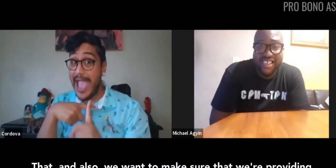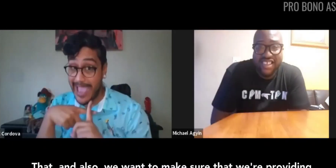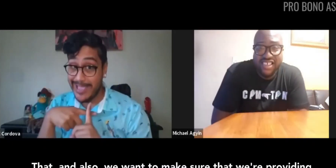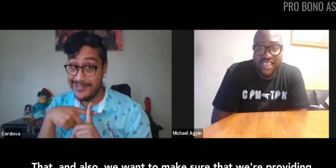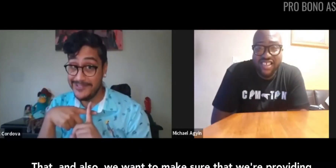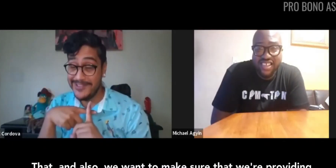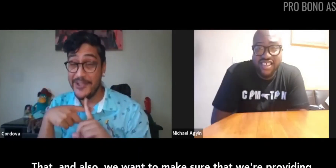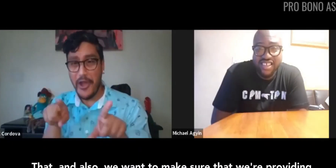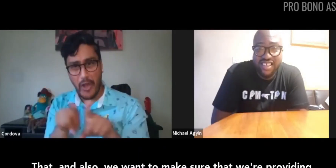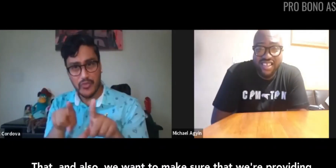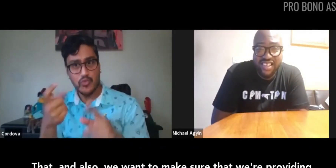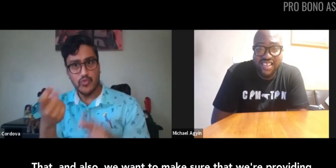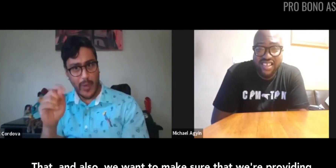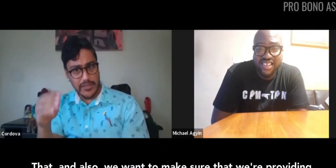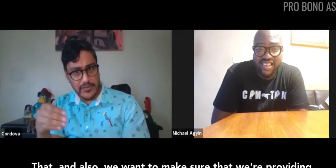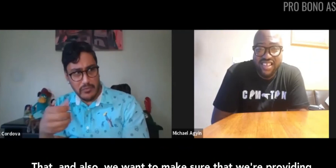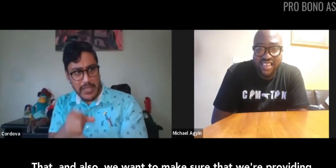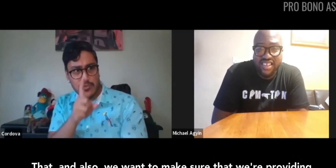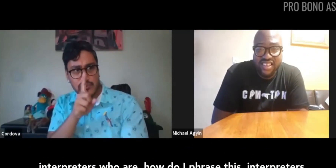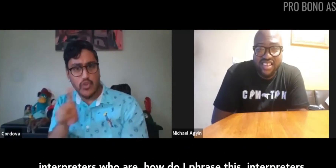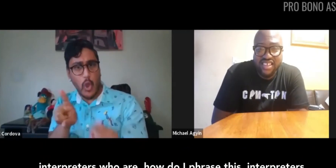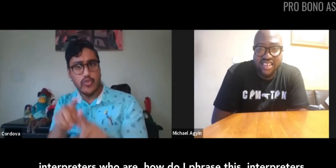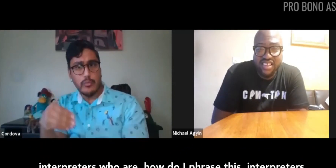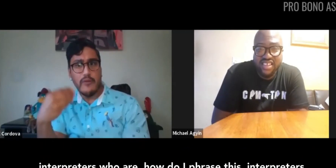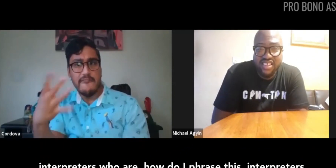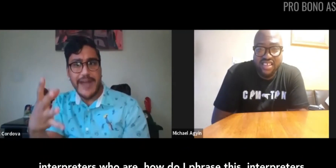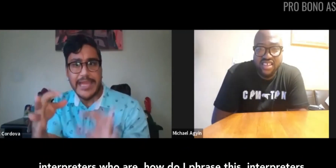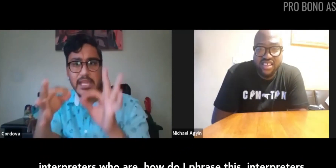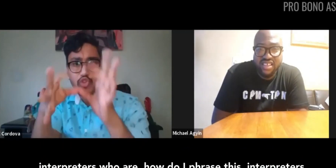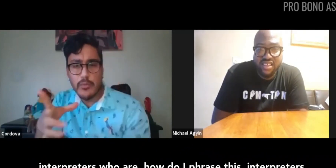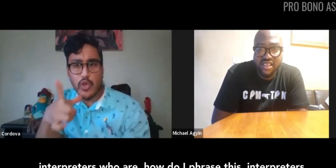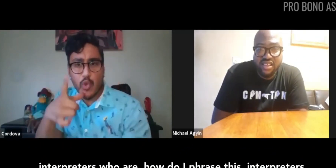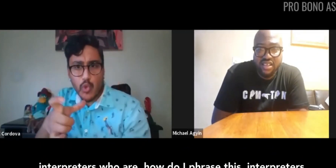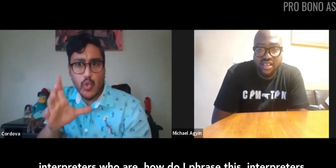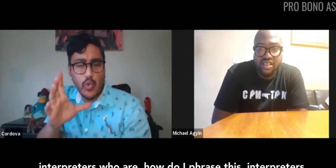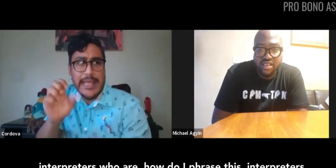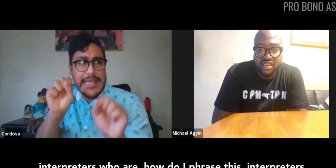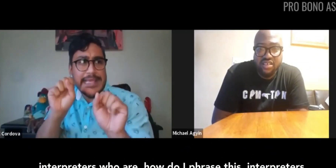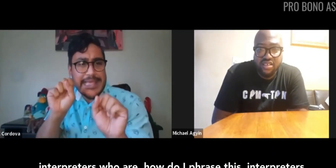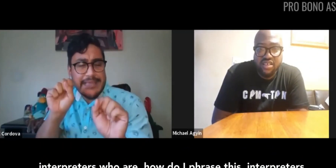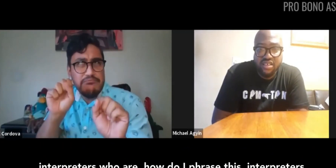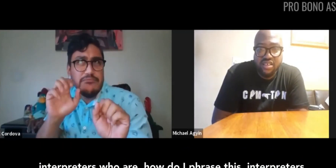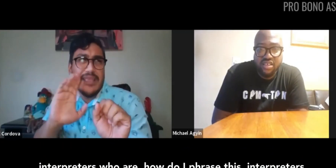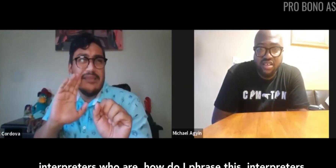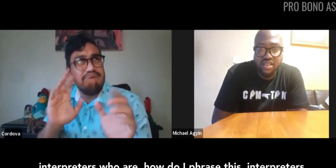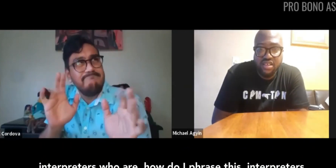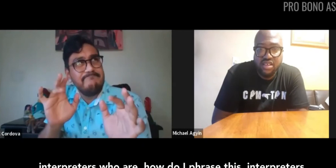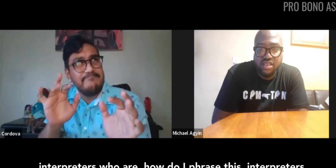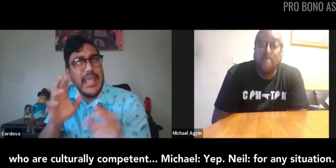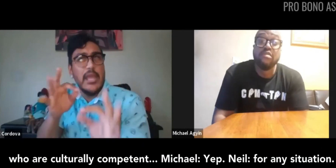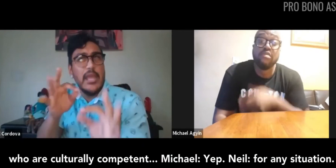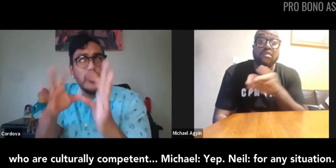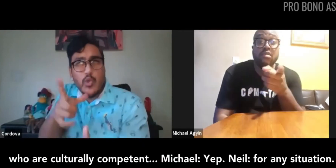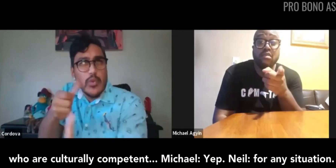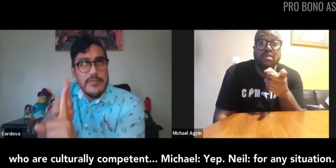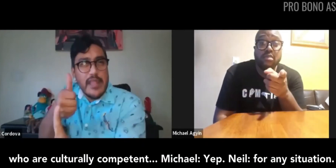That, and also we want to make sure that we're providing interpreters who are, how do I phrase this? Interpreters